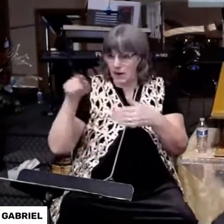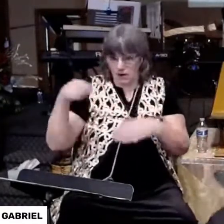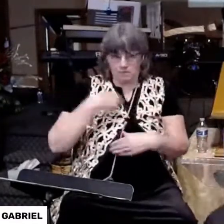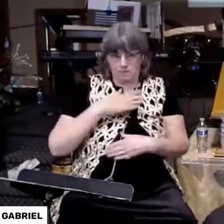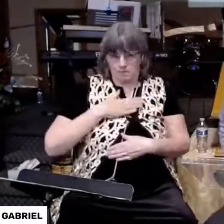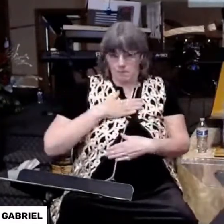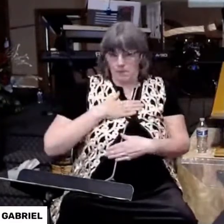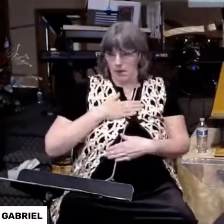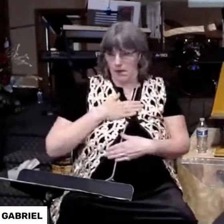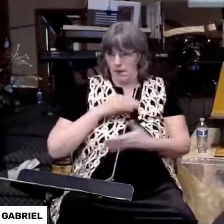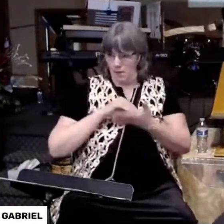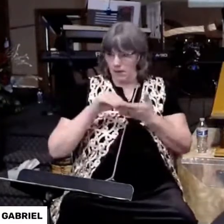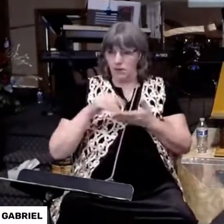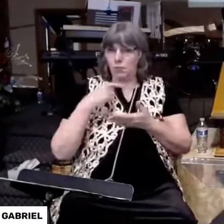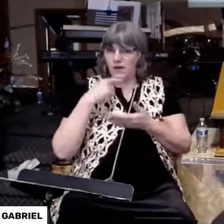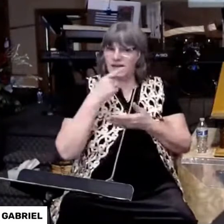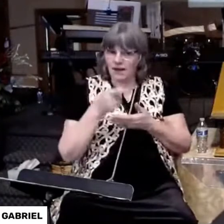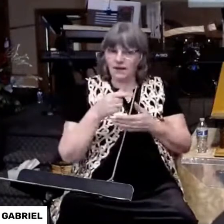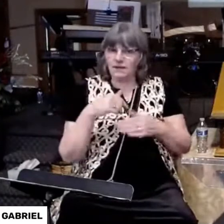employees?